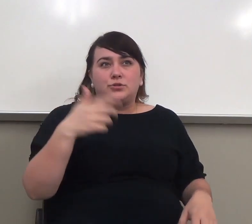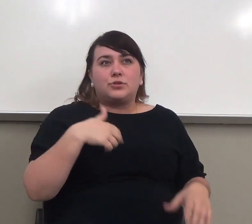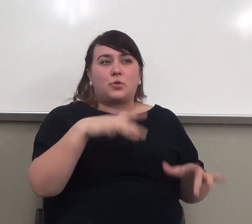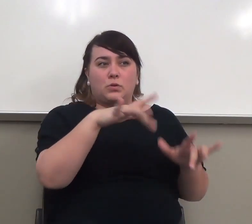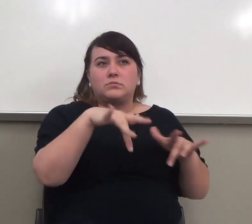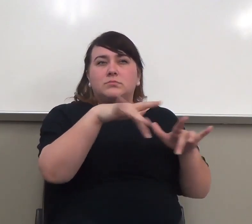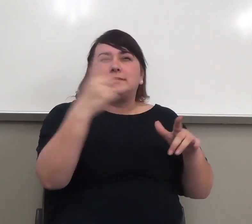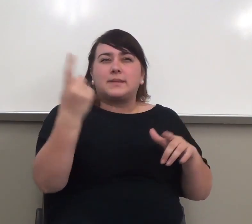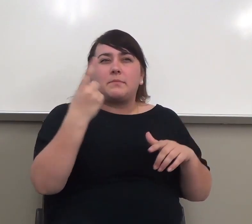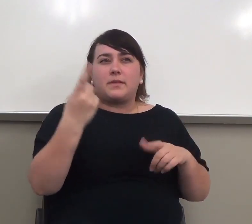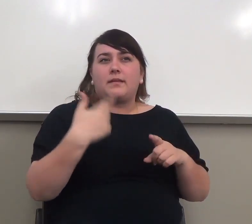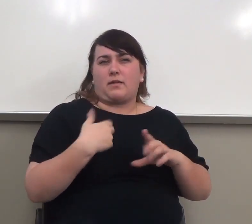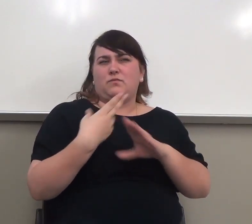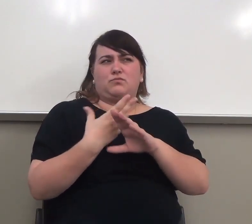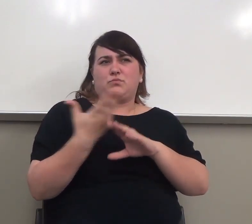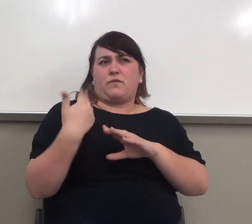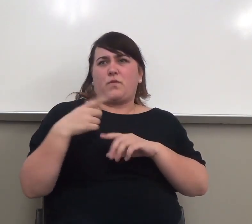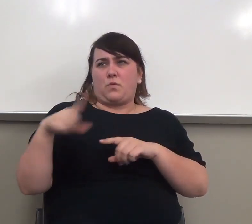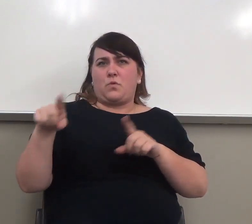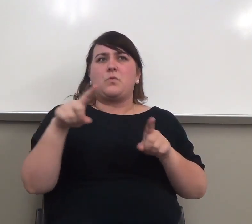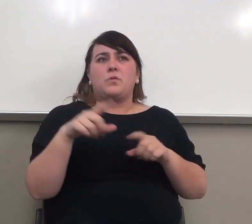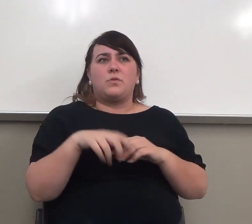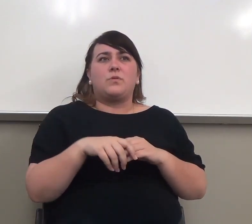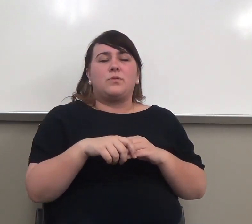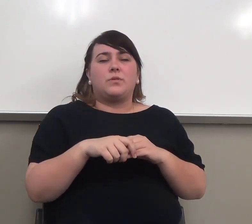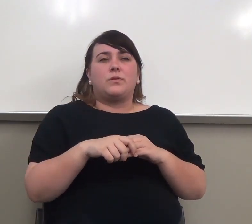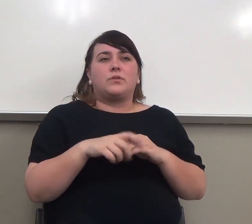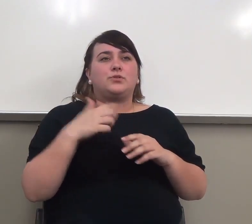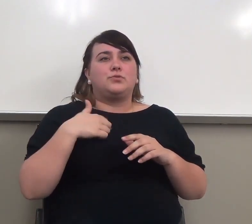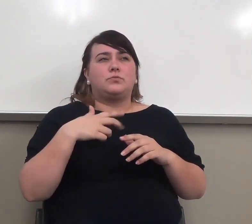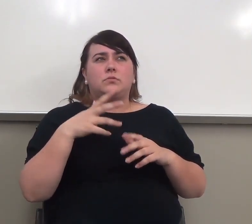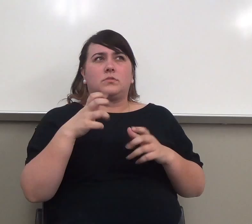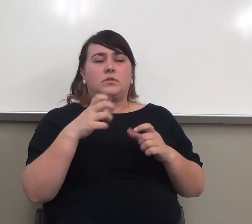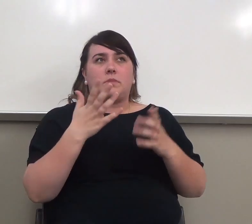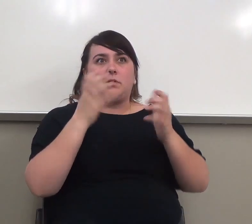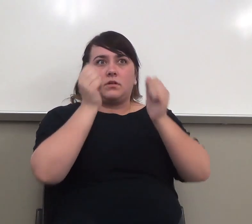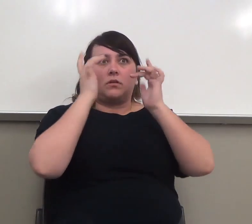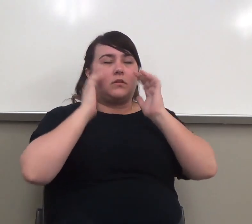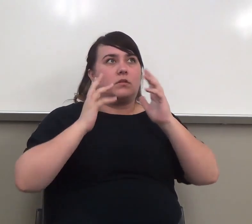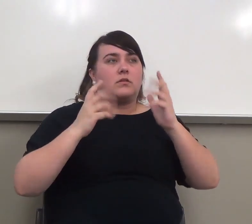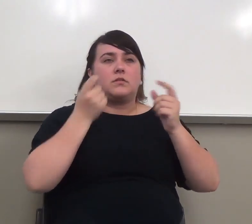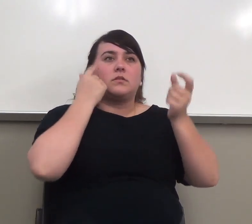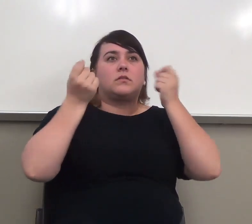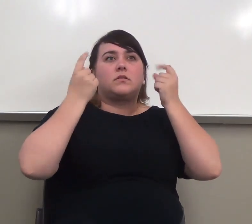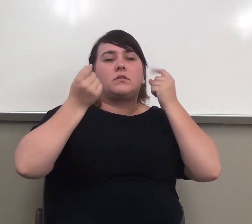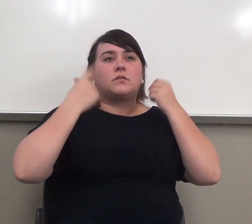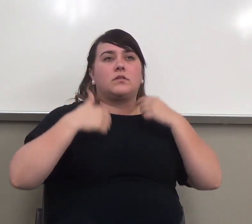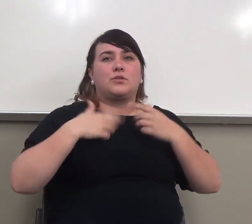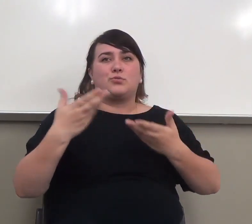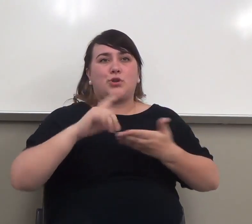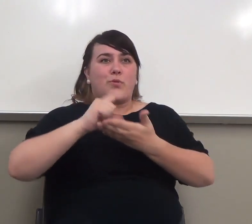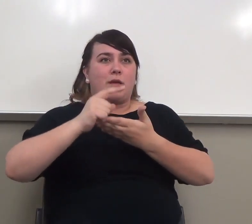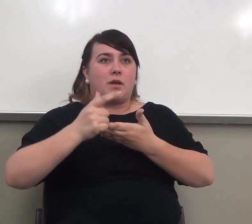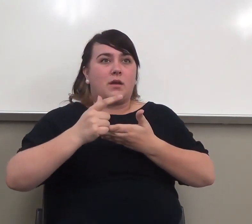the ones who arrange these things, okay? So if you feel that you need to bring a video